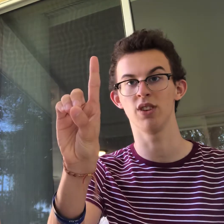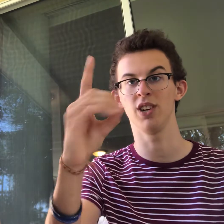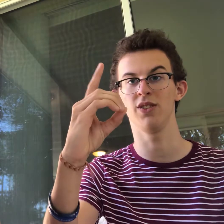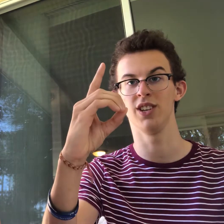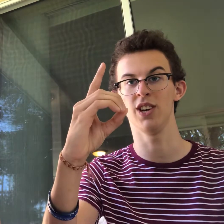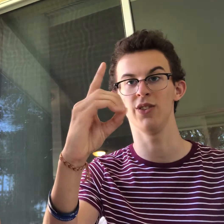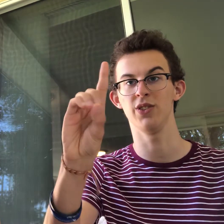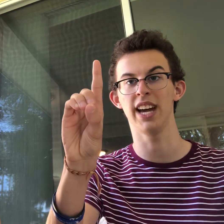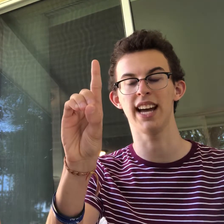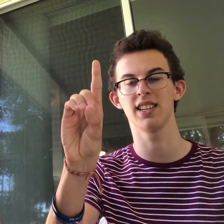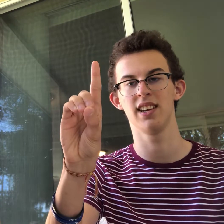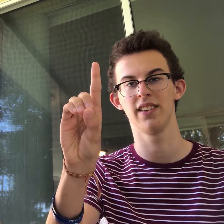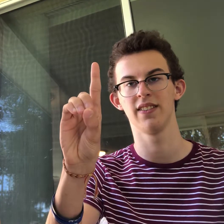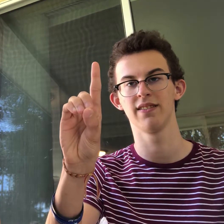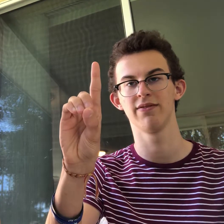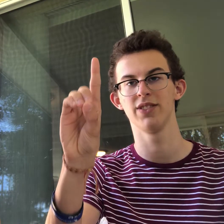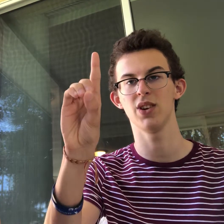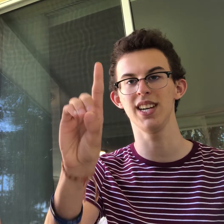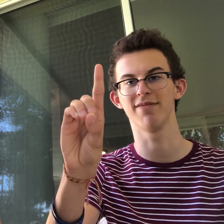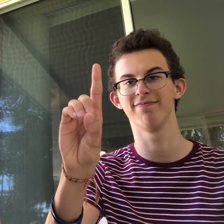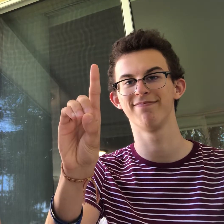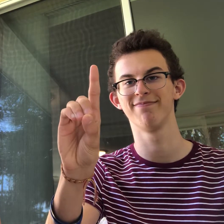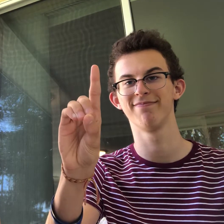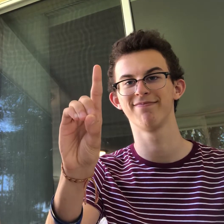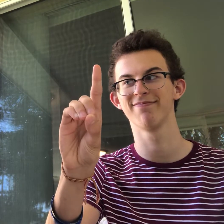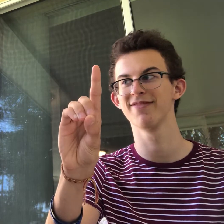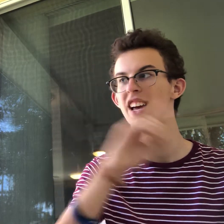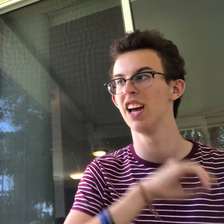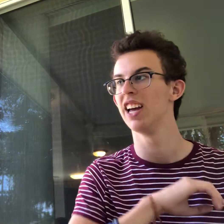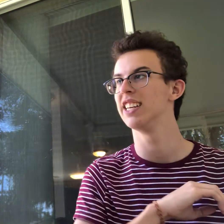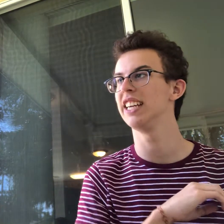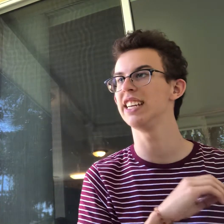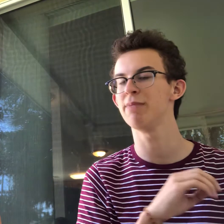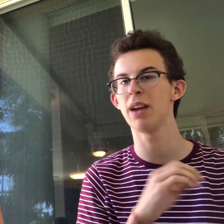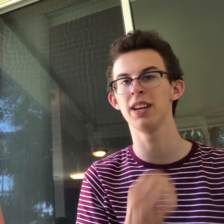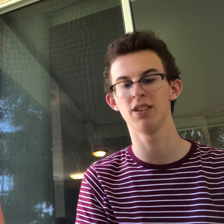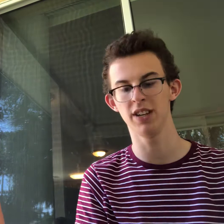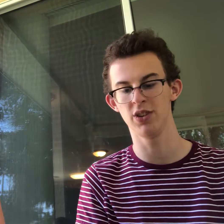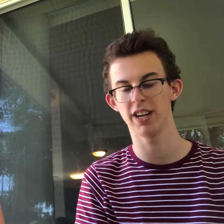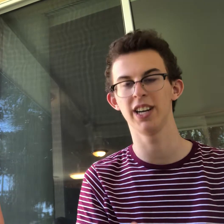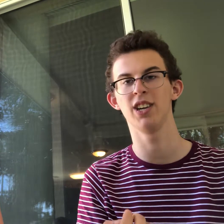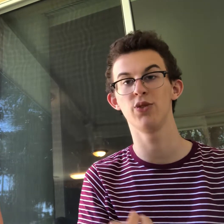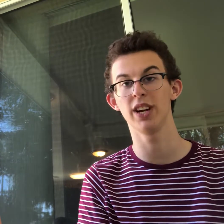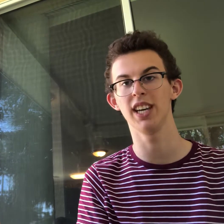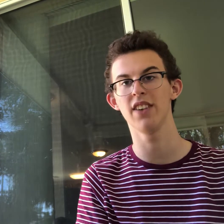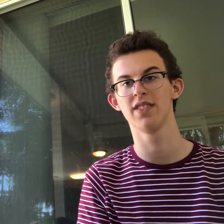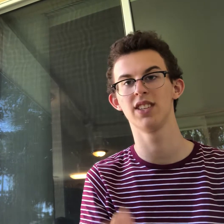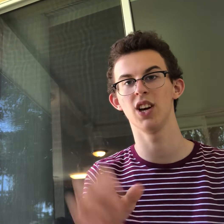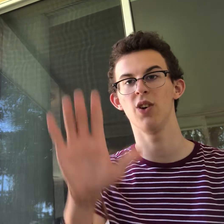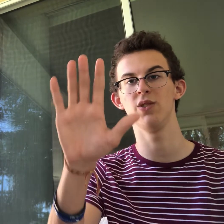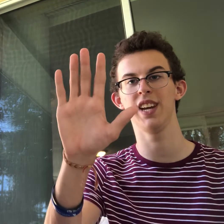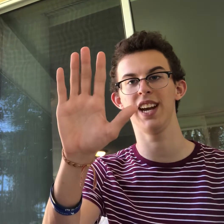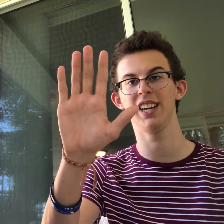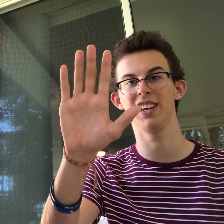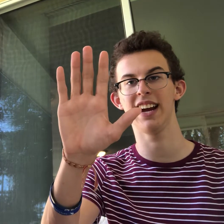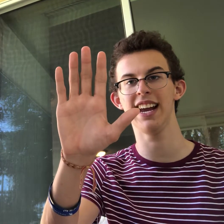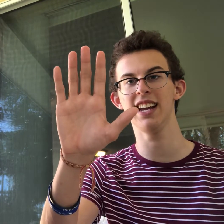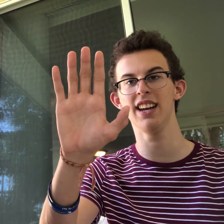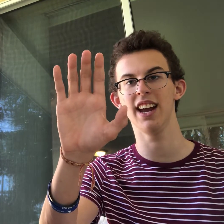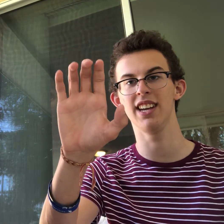you don't do that. So D. E may be a little bit tricky. So you take your hand and you